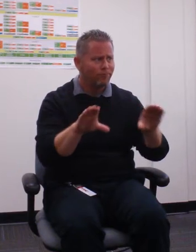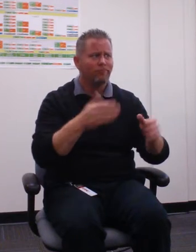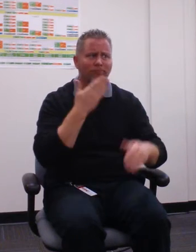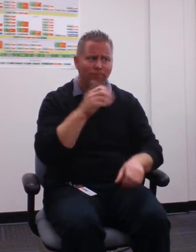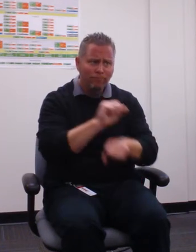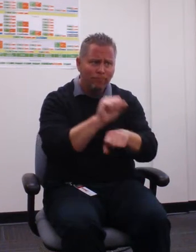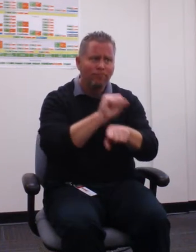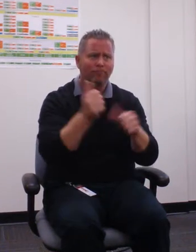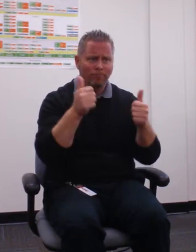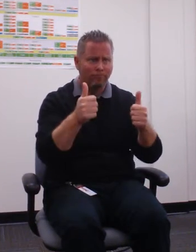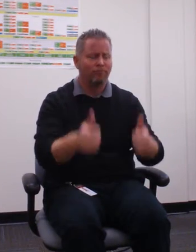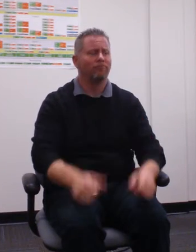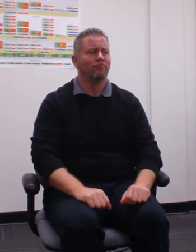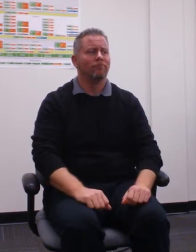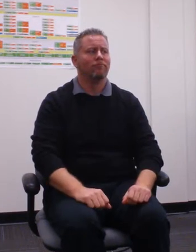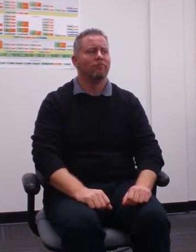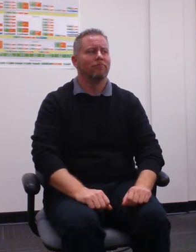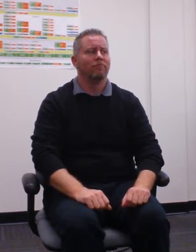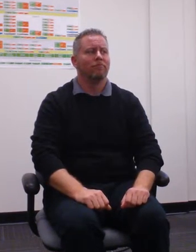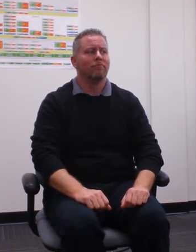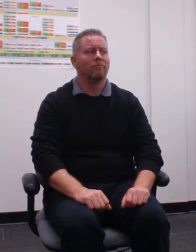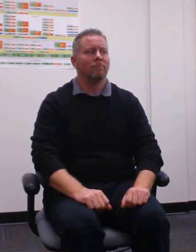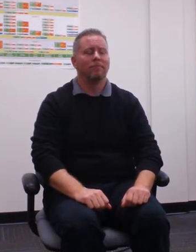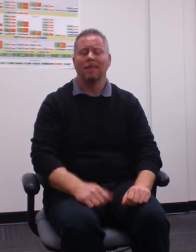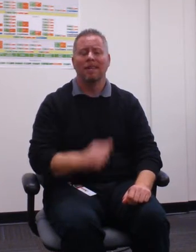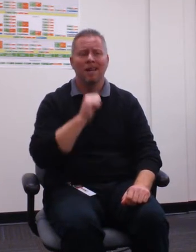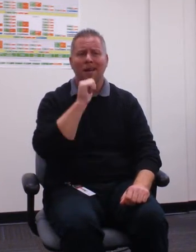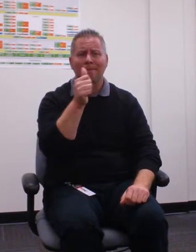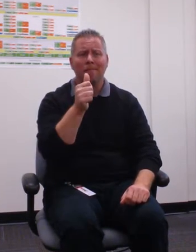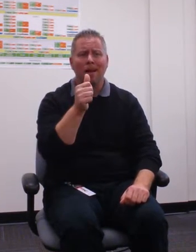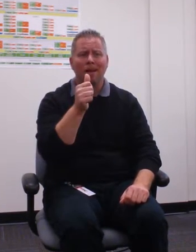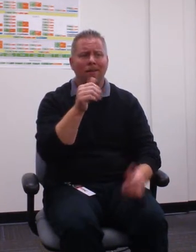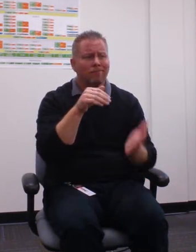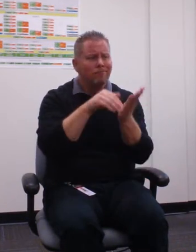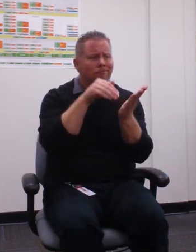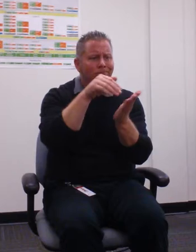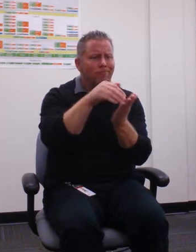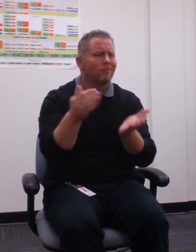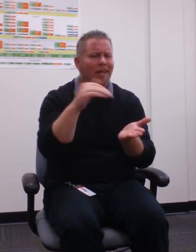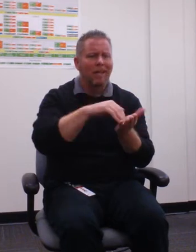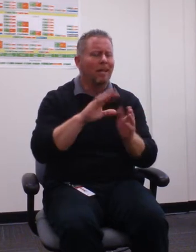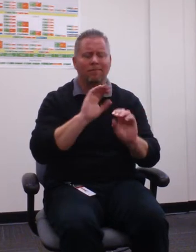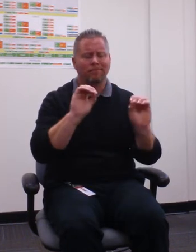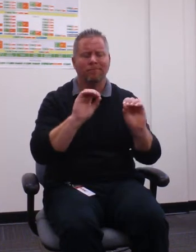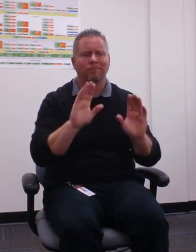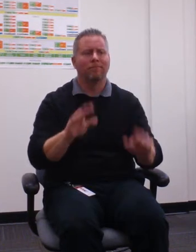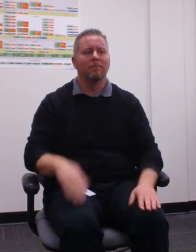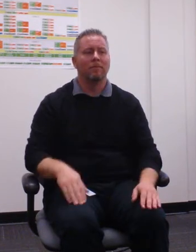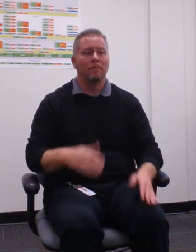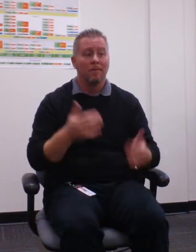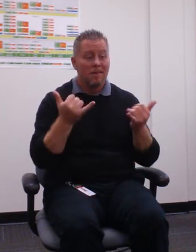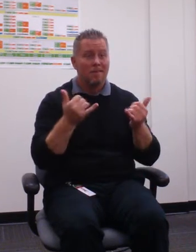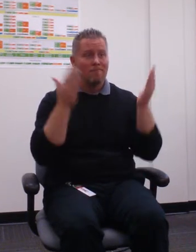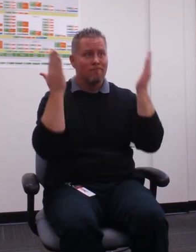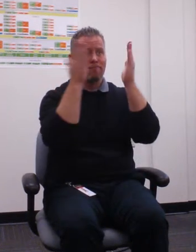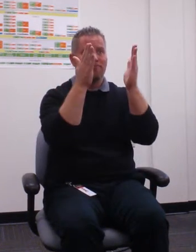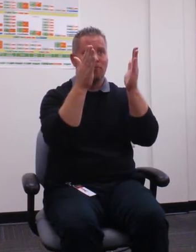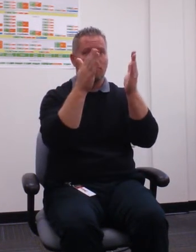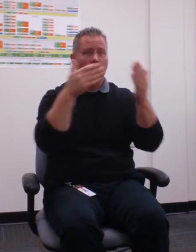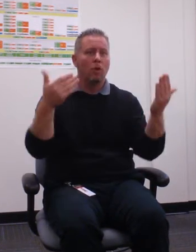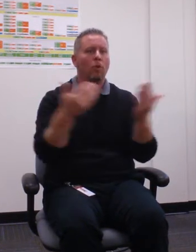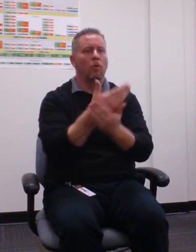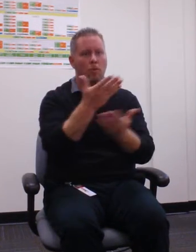today. I'm not going to repeat too much of that. What I'm going to do is focus on the